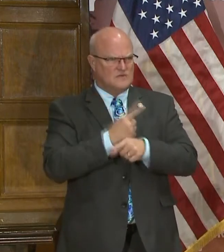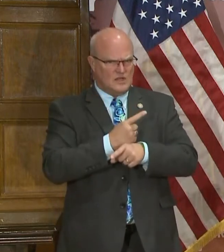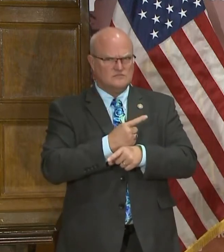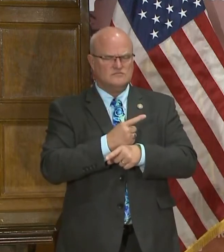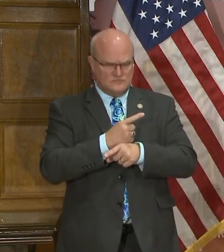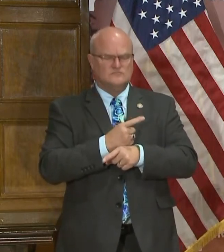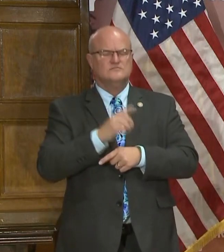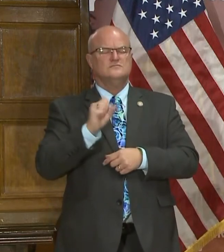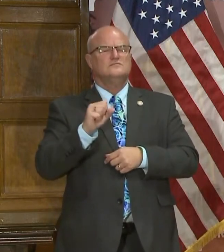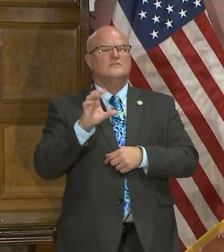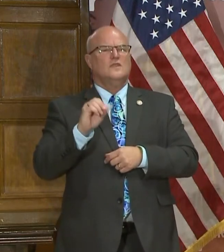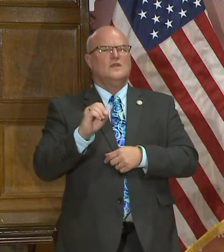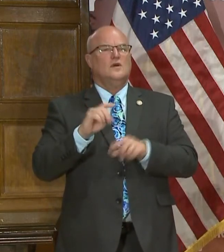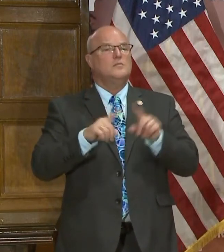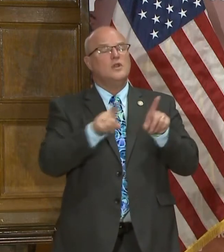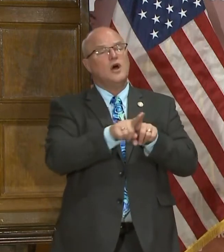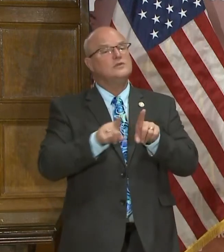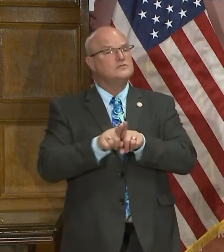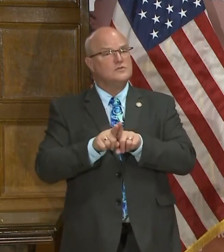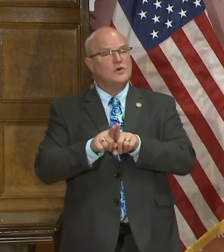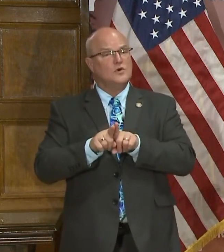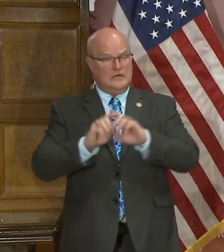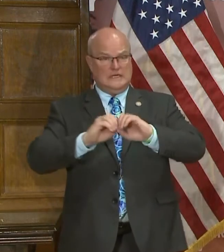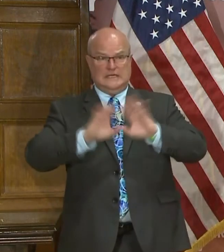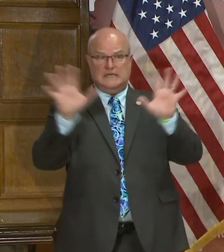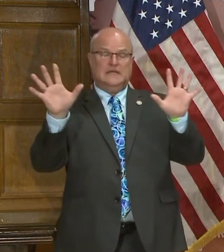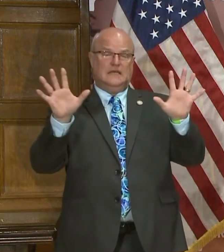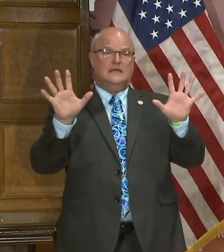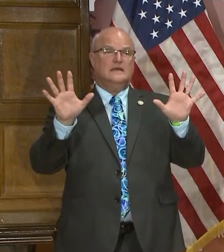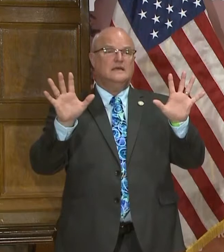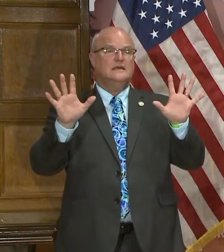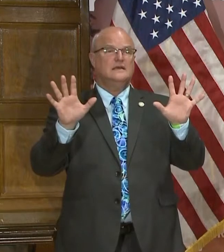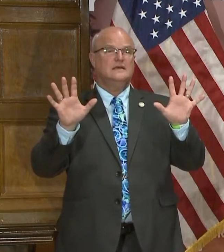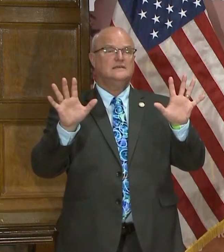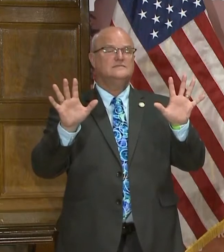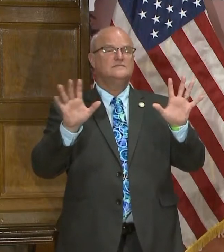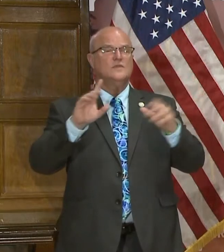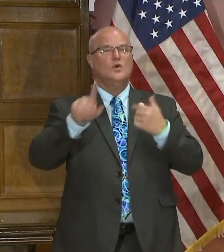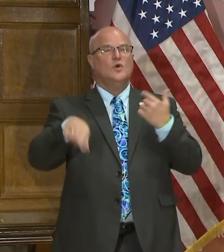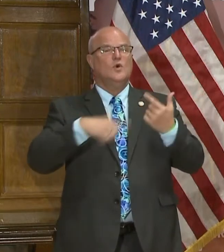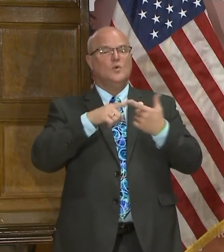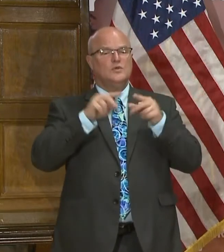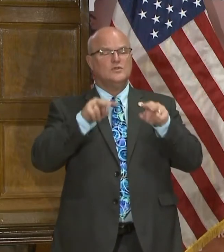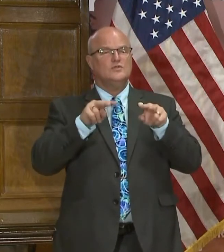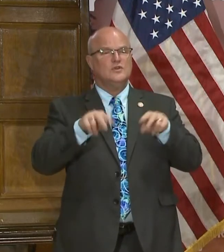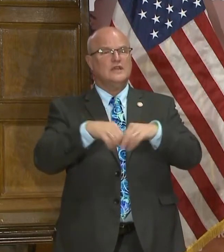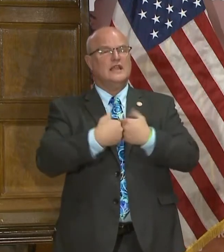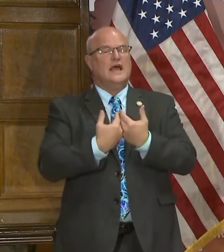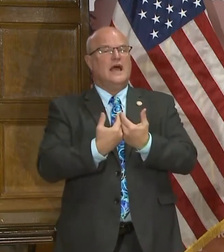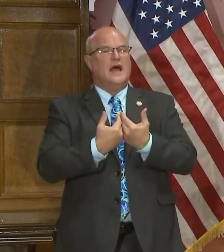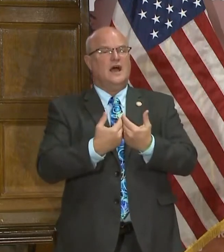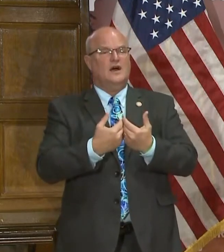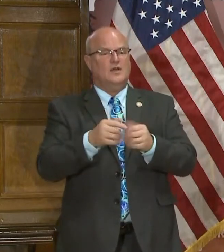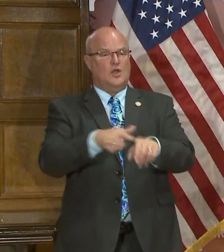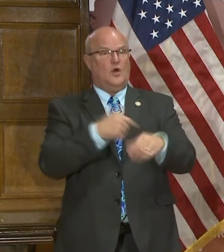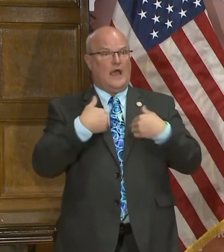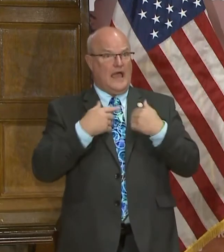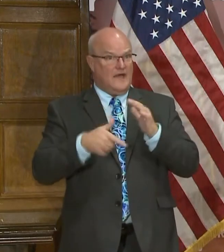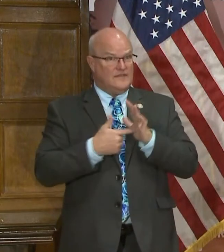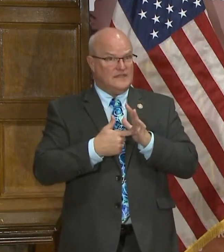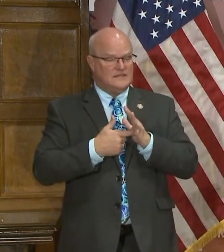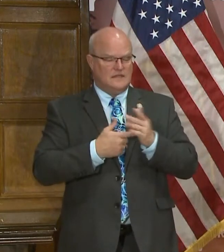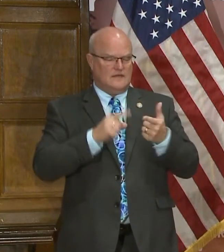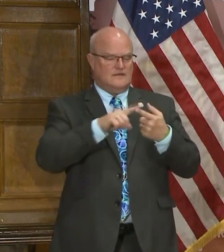And so, but also clearly, whenever you look at how long we're going to have this, you've